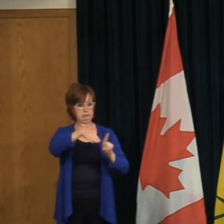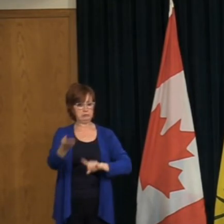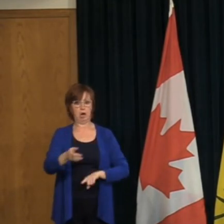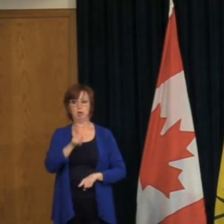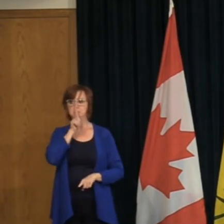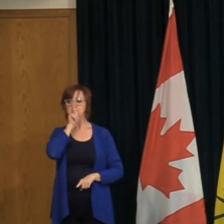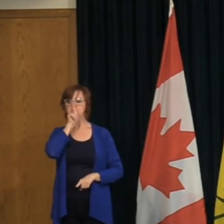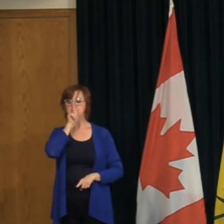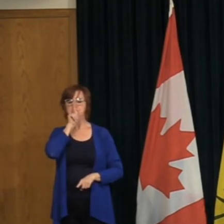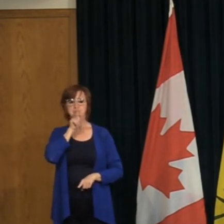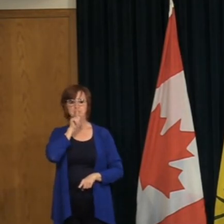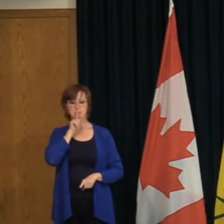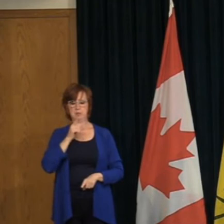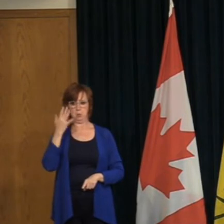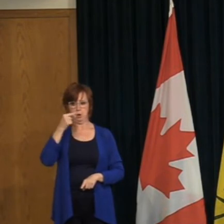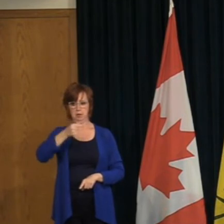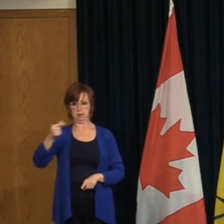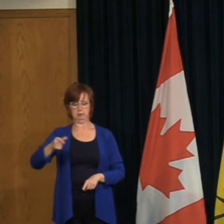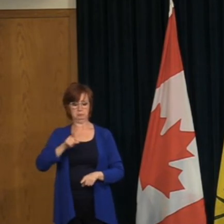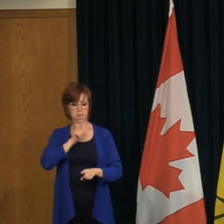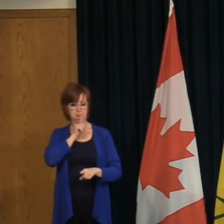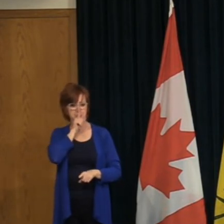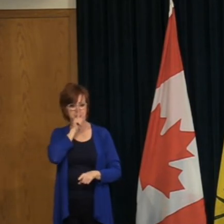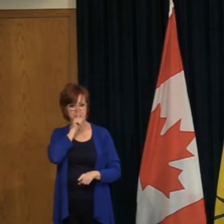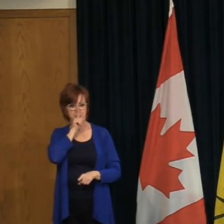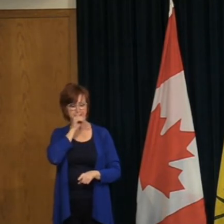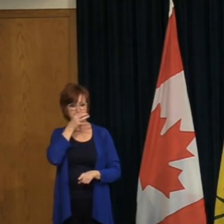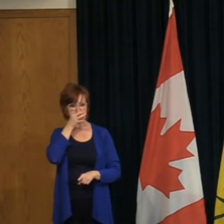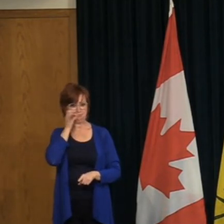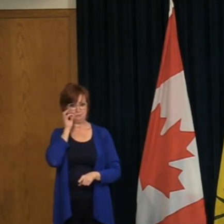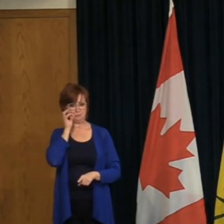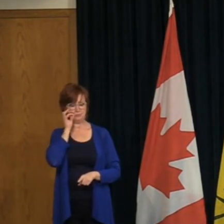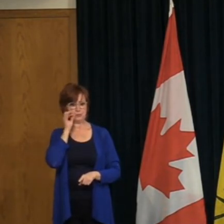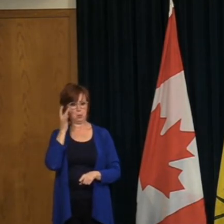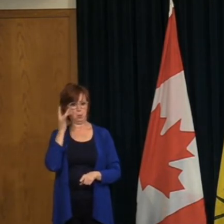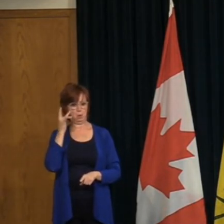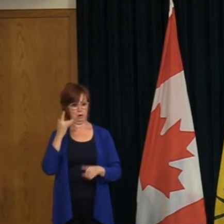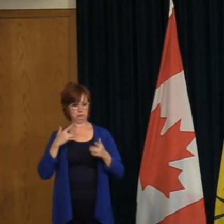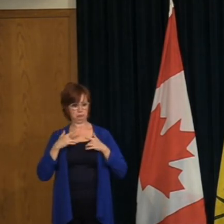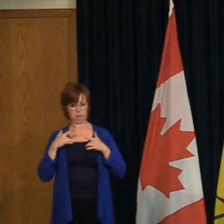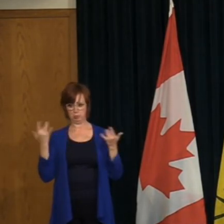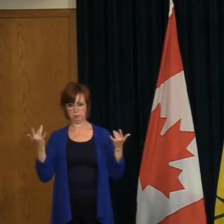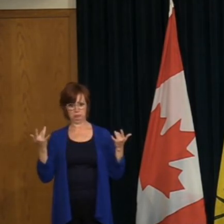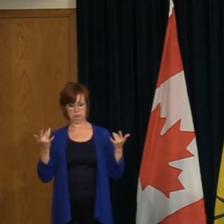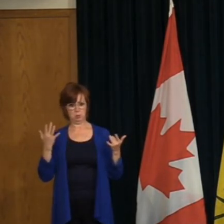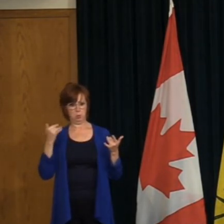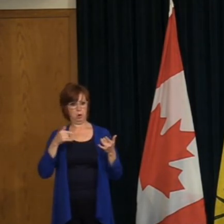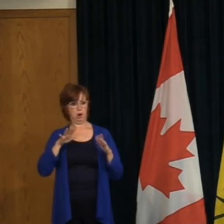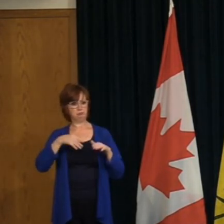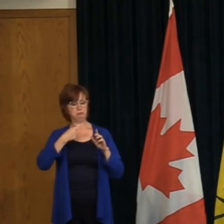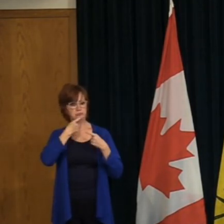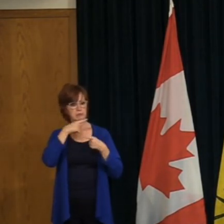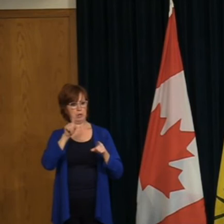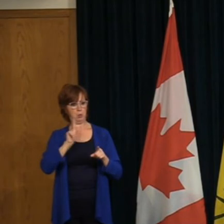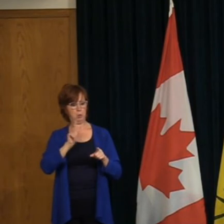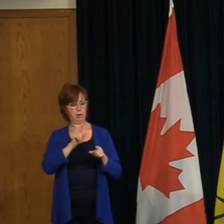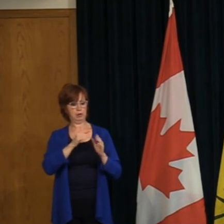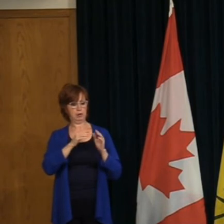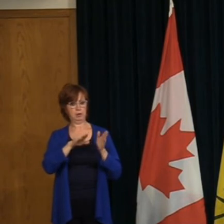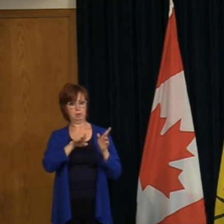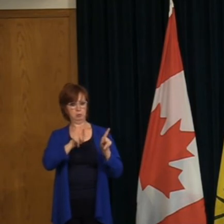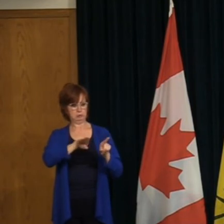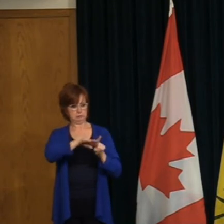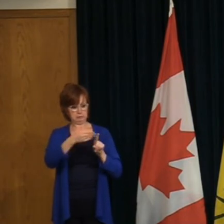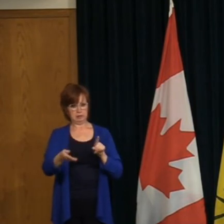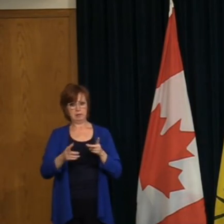hasn't been offering it up. Why is there such a high level of secrecy within the province when it comes to the location of these deaths and also the location of the outbreak here